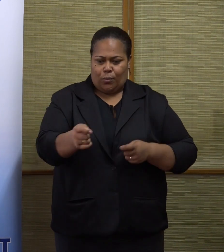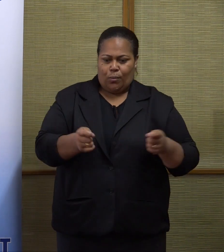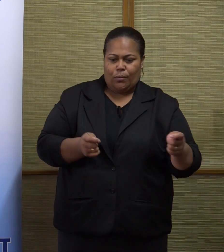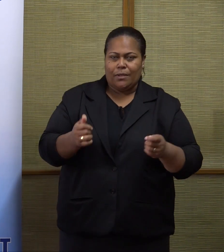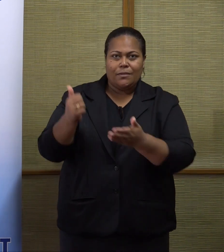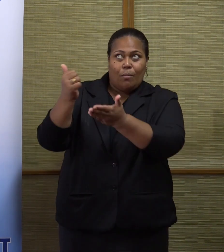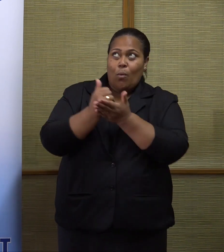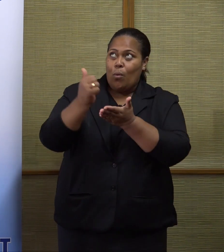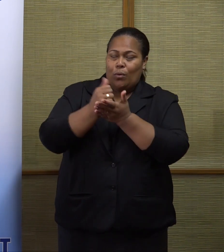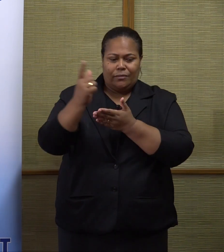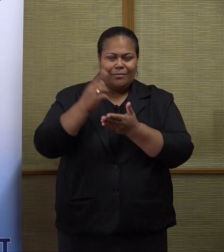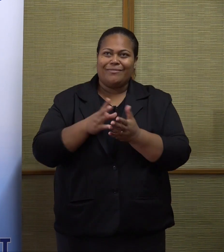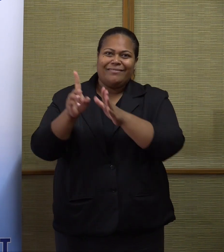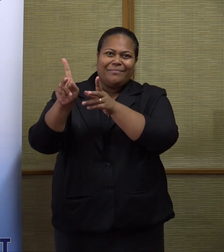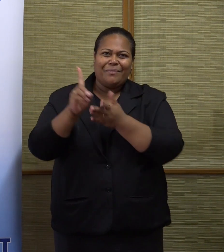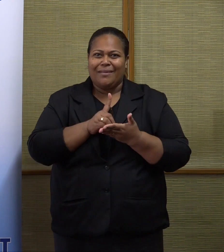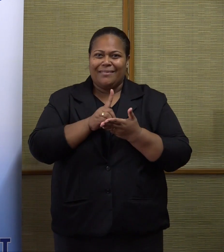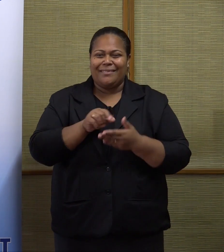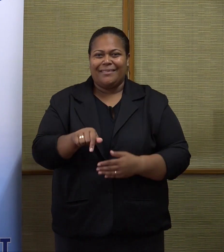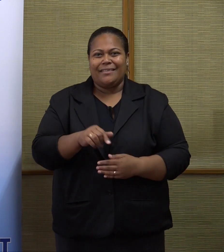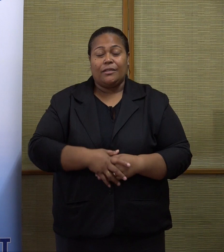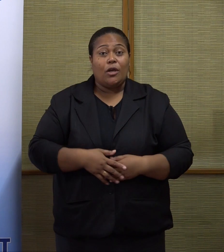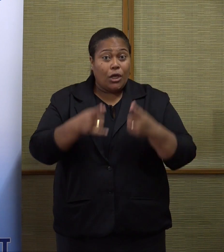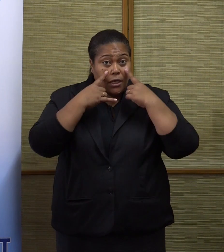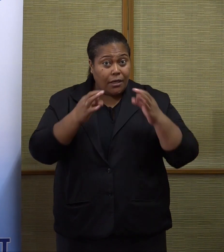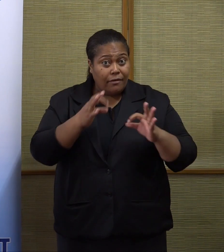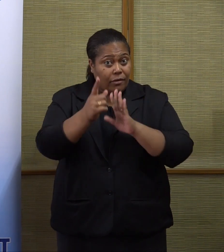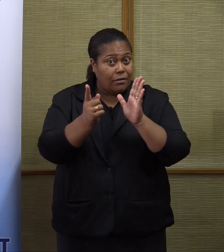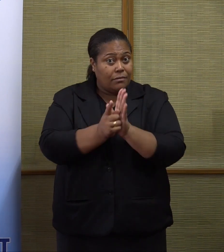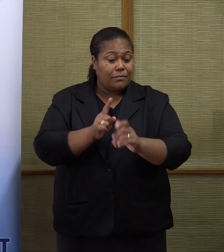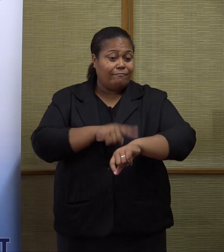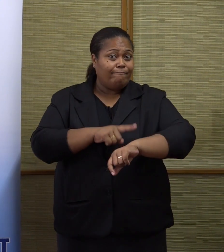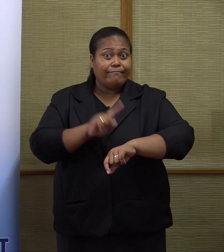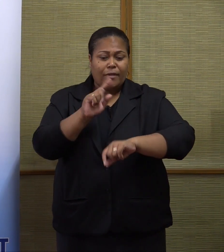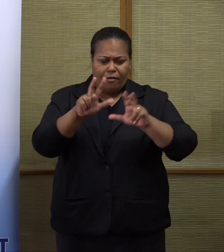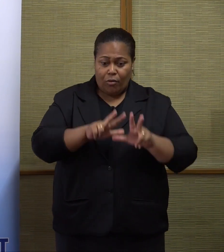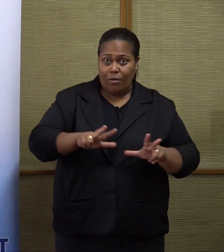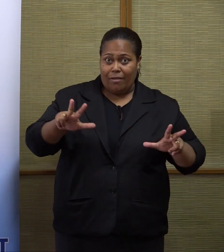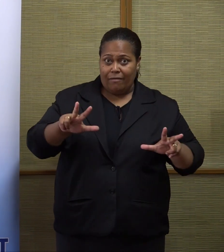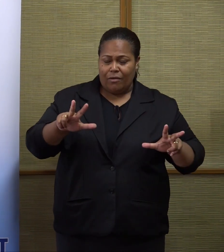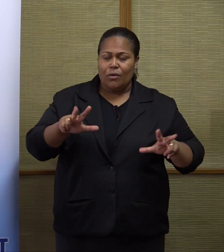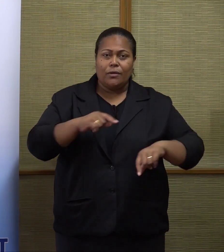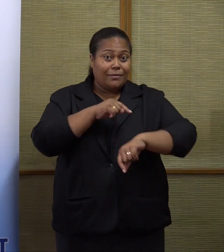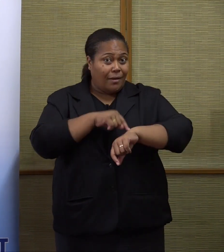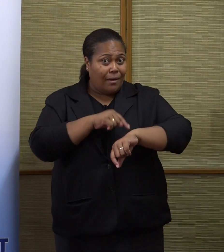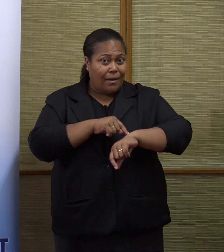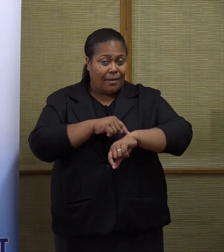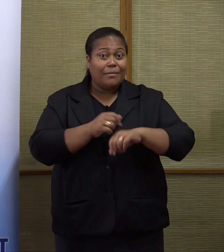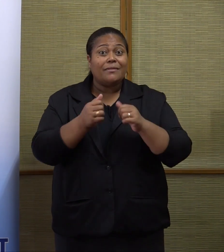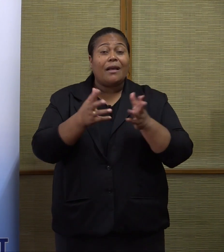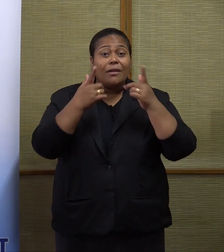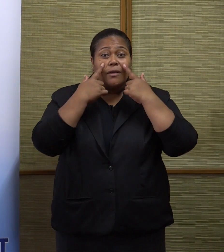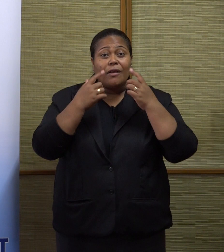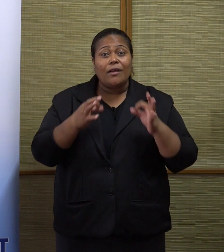development partners. With regard to curfew hours, in Vanuatu, curfew hours from today will start